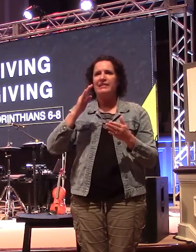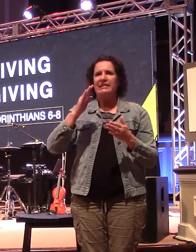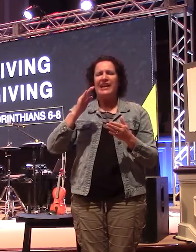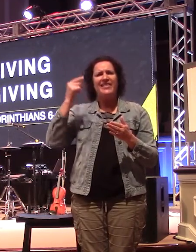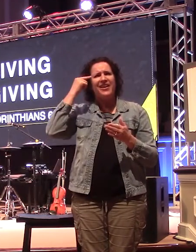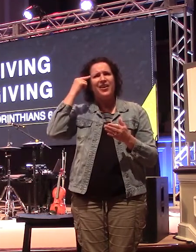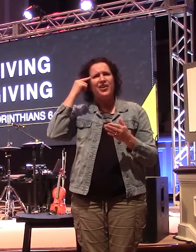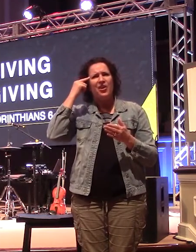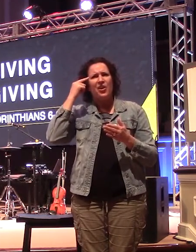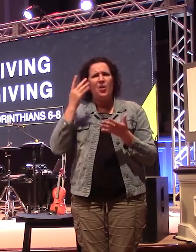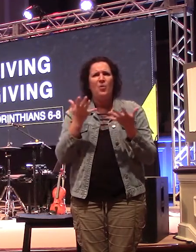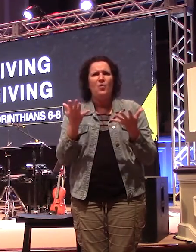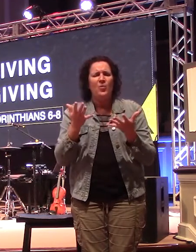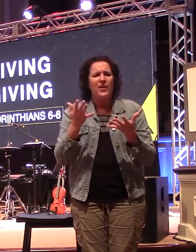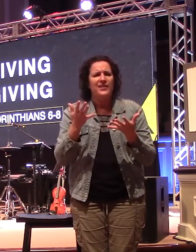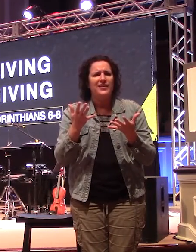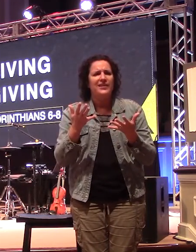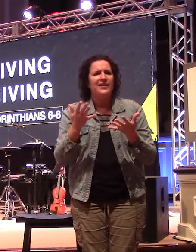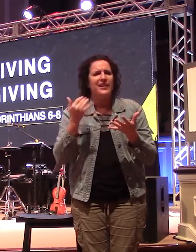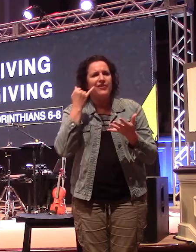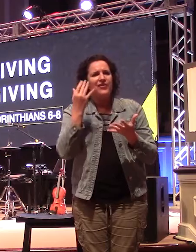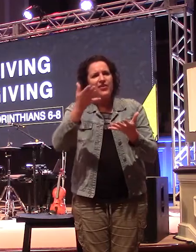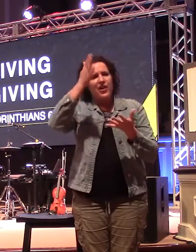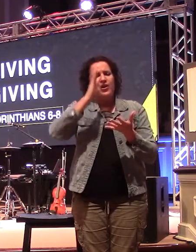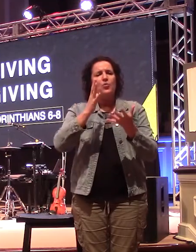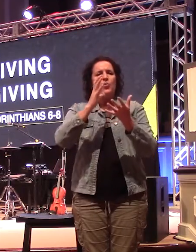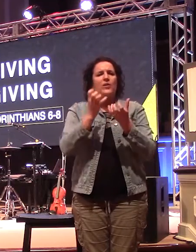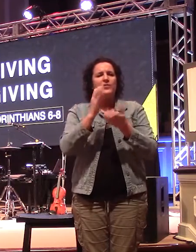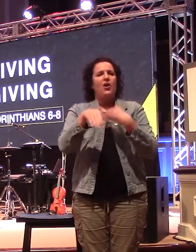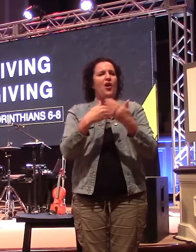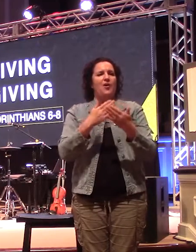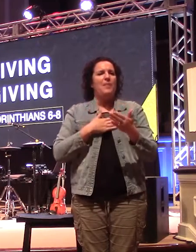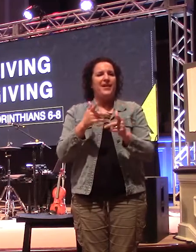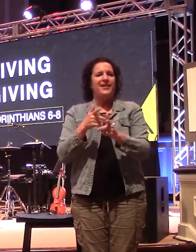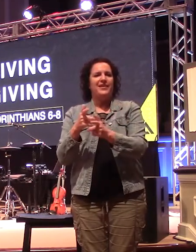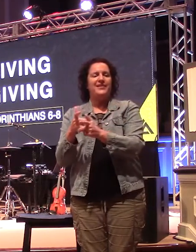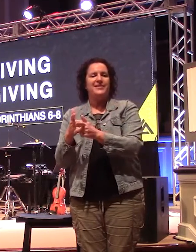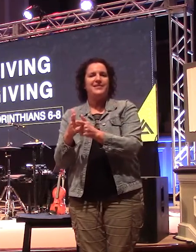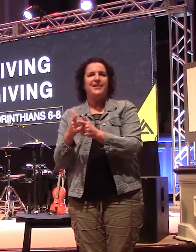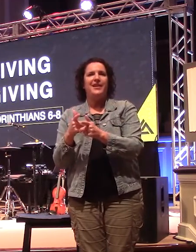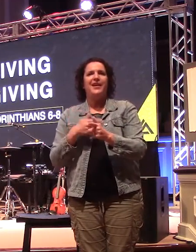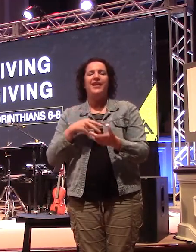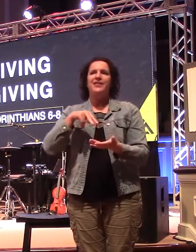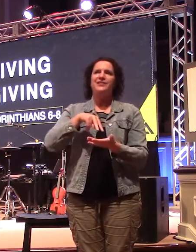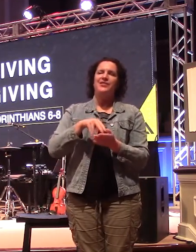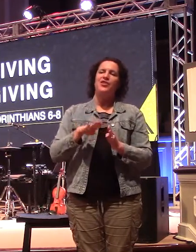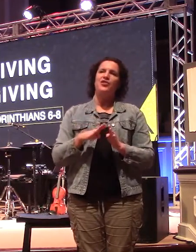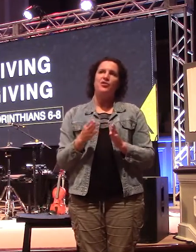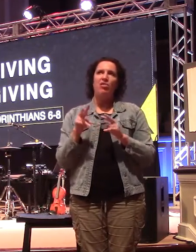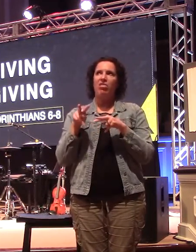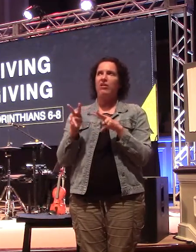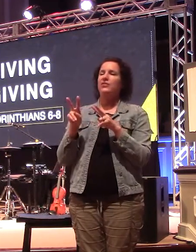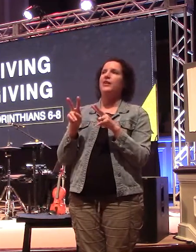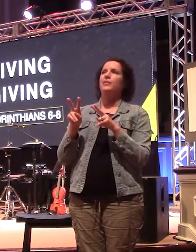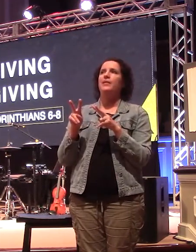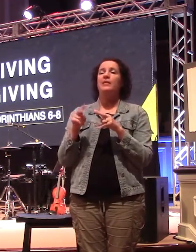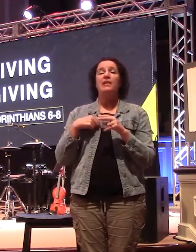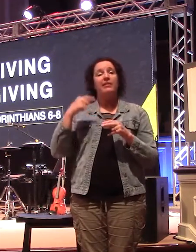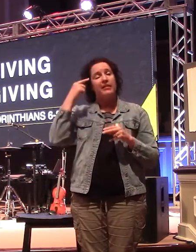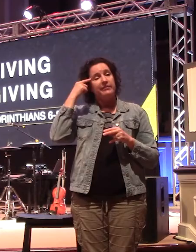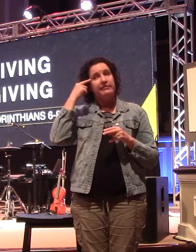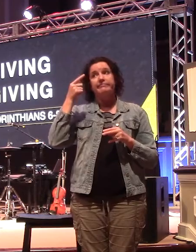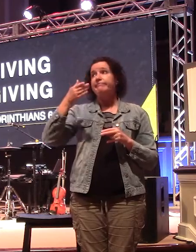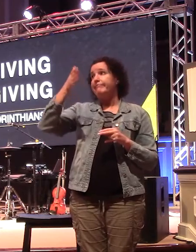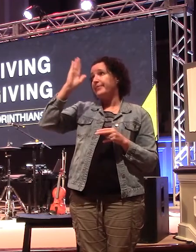all my guns? I stood there at the den door, and I looked at the gun cabinet, and I said, God, it's all yours. If I'm going to